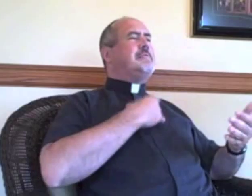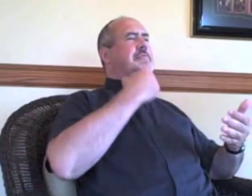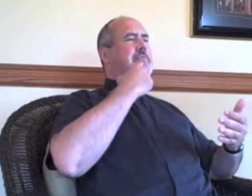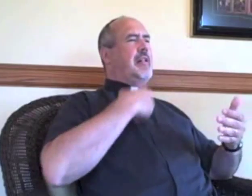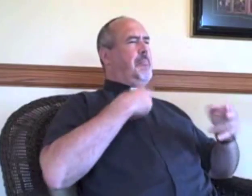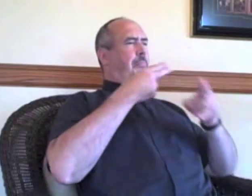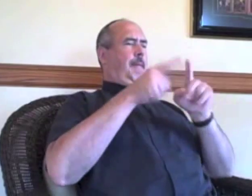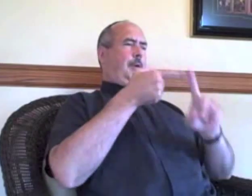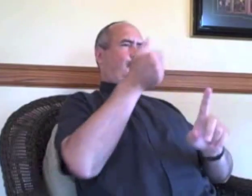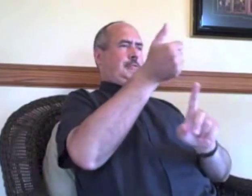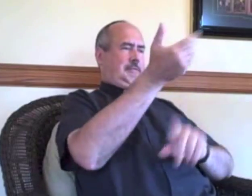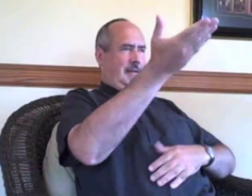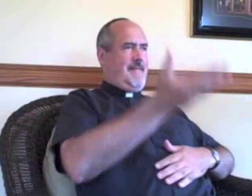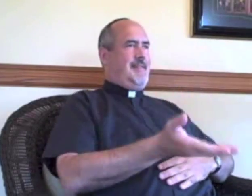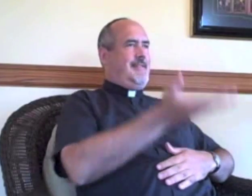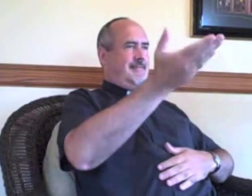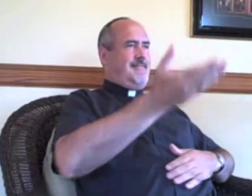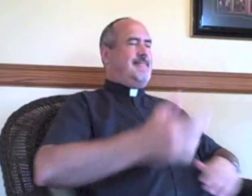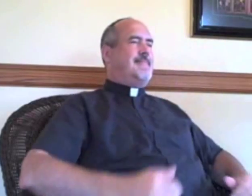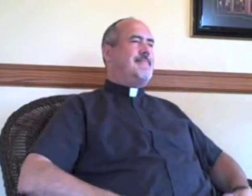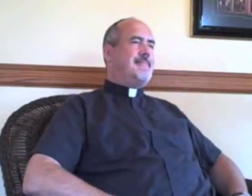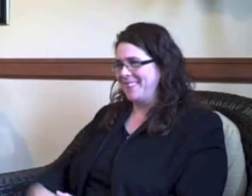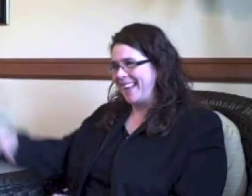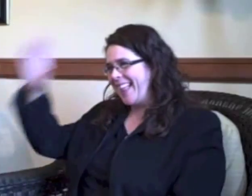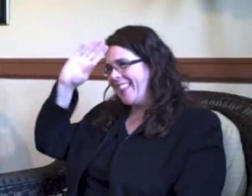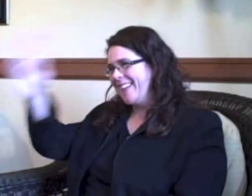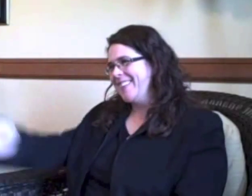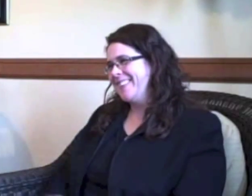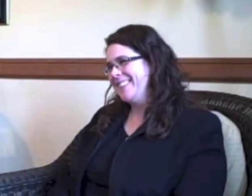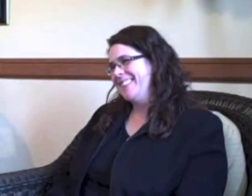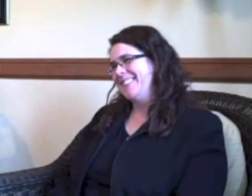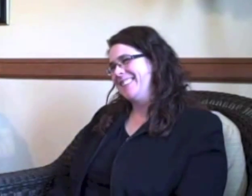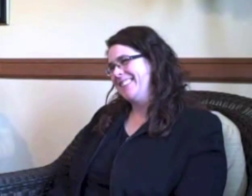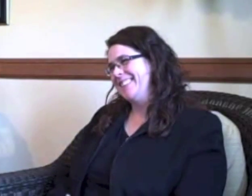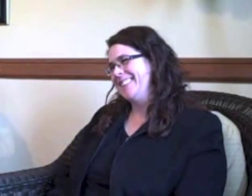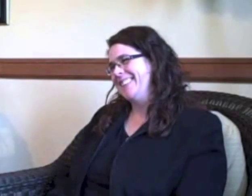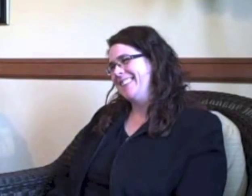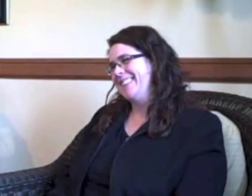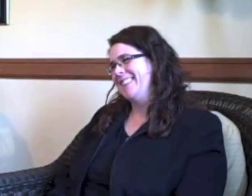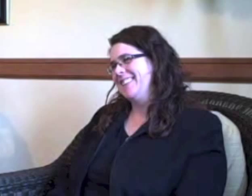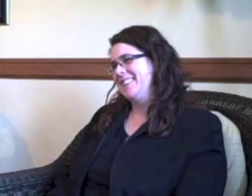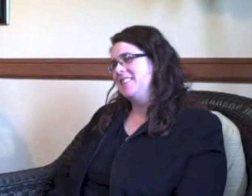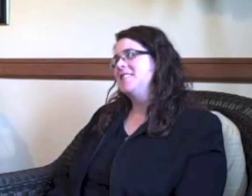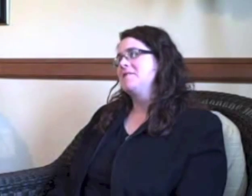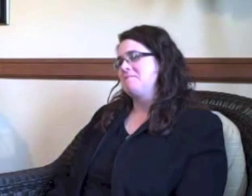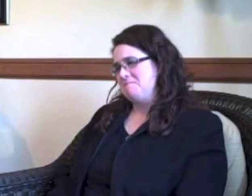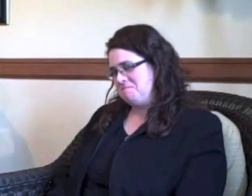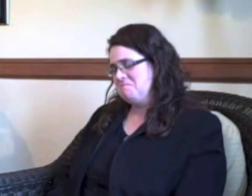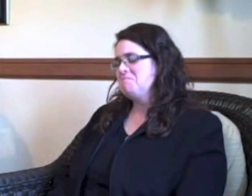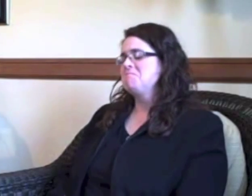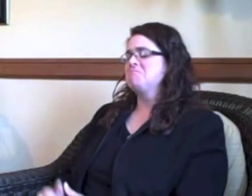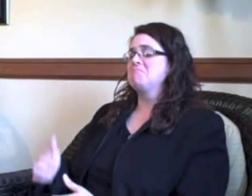Hello, could you please tell us your name and something about yourself? Hello there.